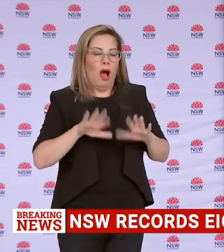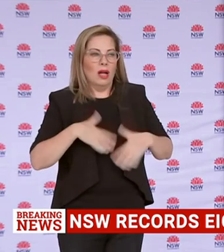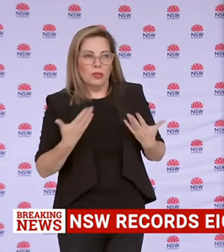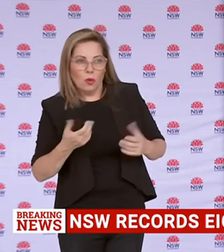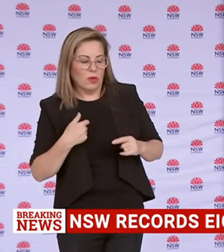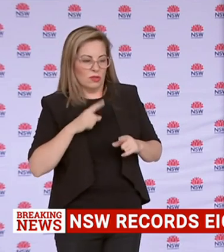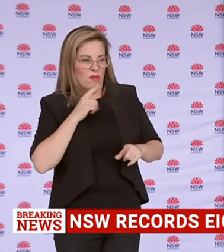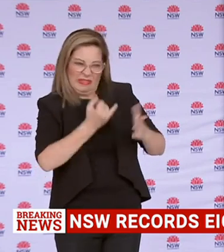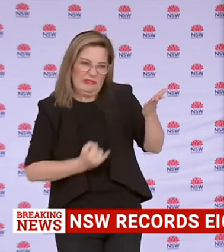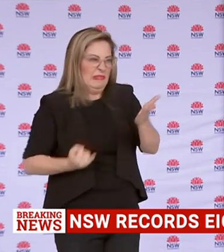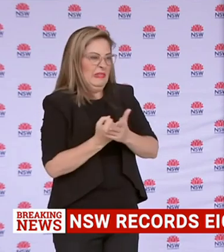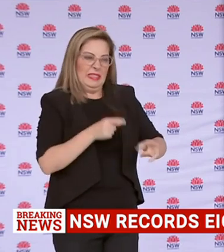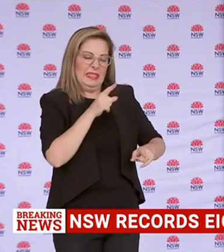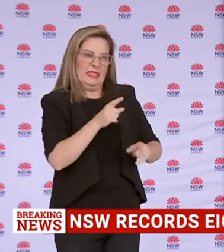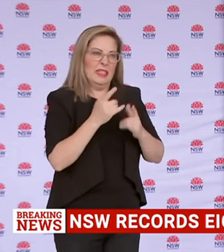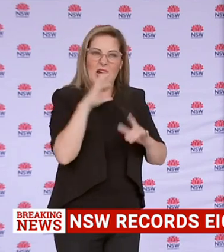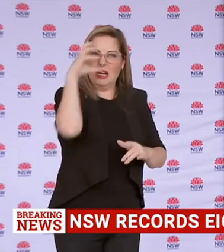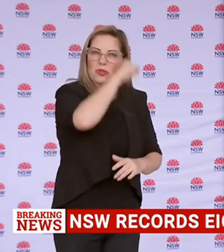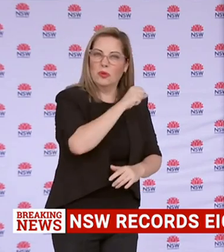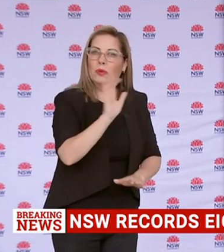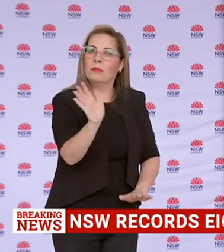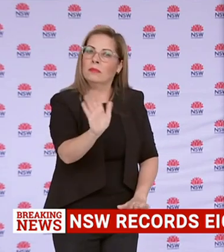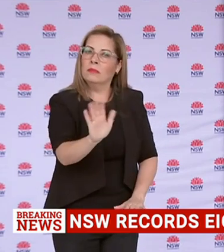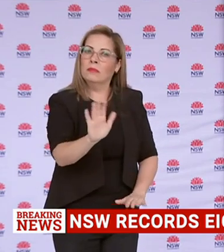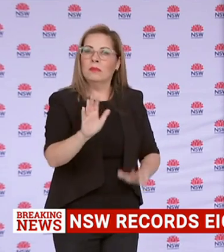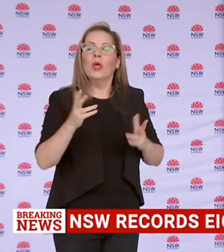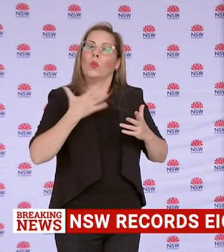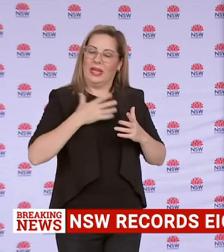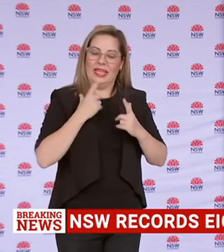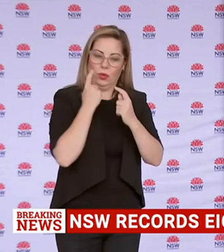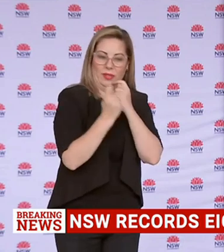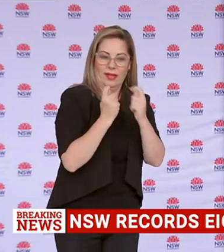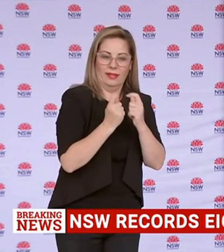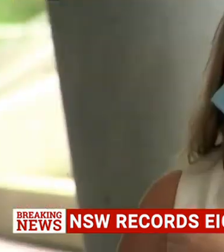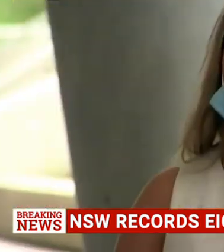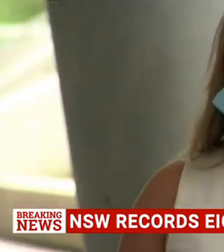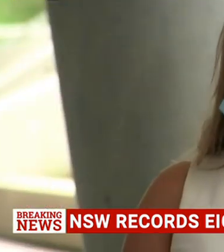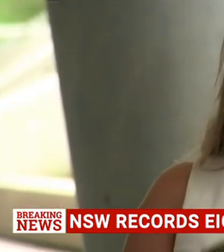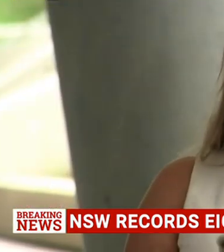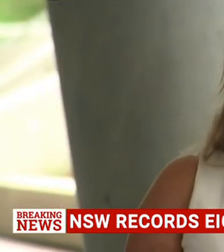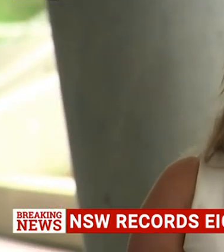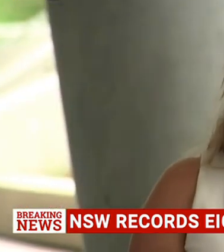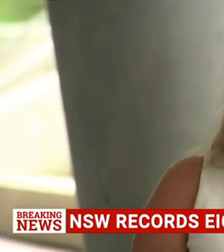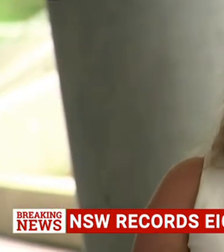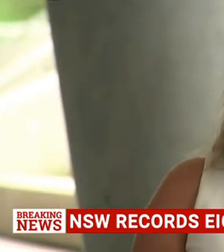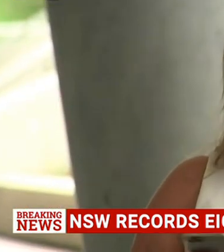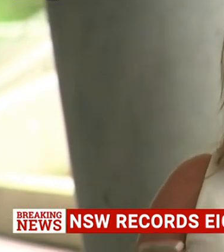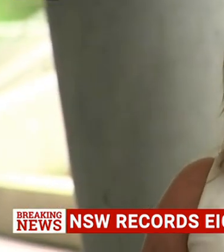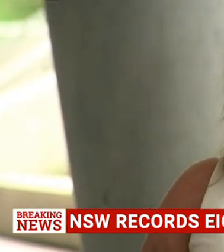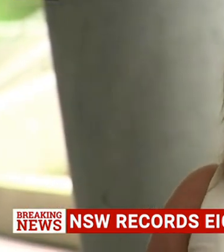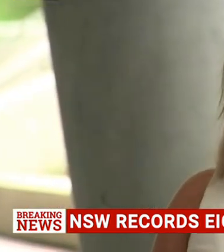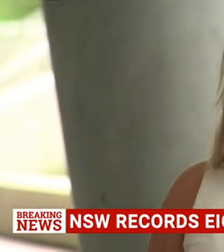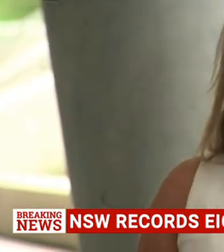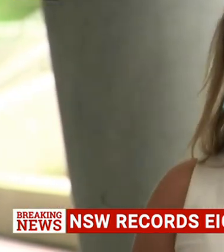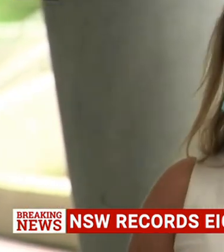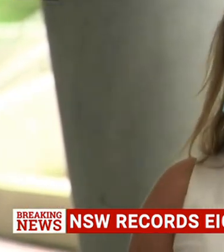speculate until we have the genome sequencing and we've done a thorough investigation. Do you think that we should stop flights from the UK, given this super strain that is coming out? Do you think